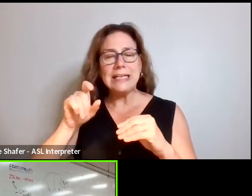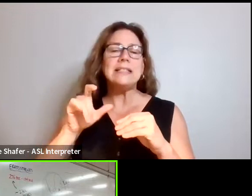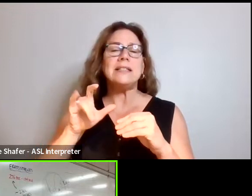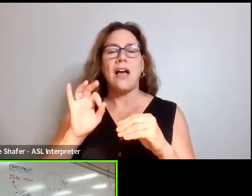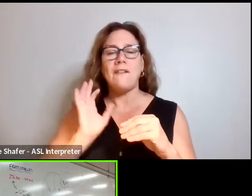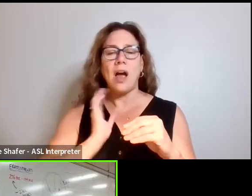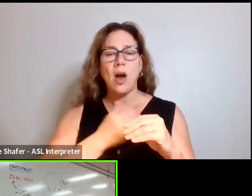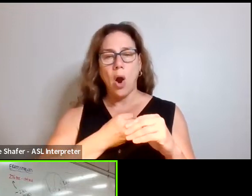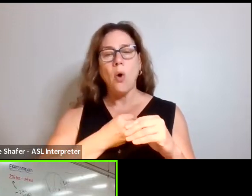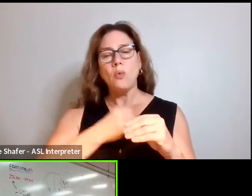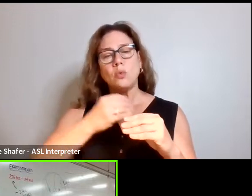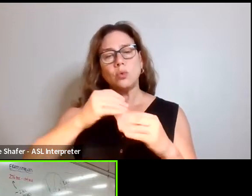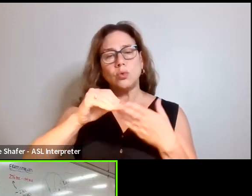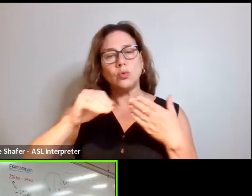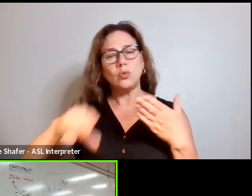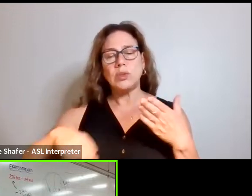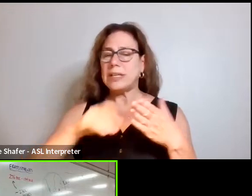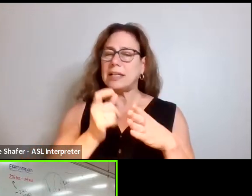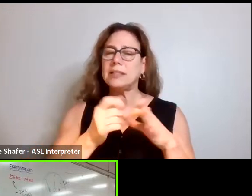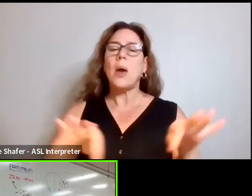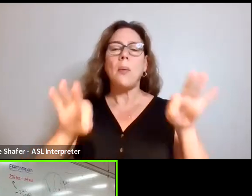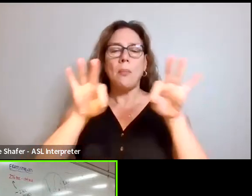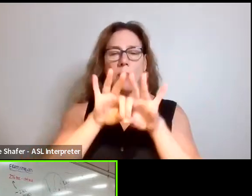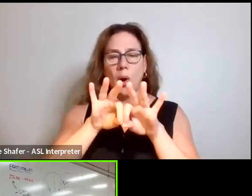is important at Peninsula High School.